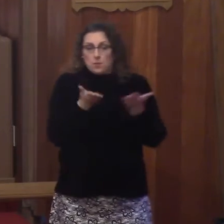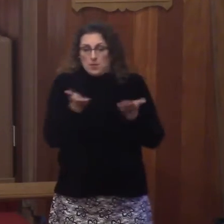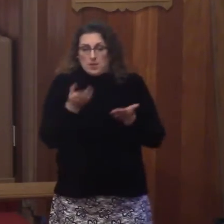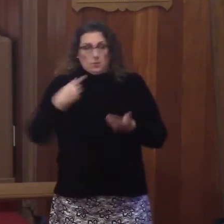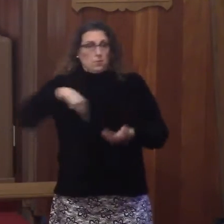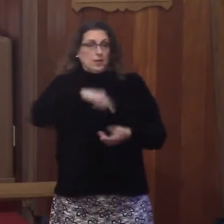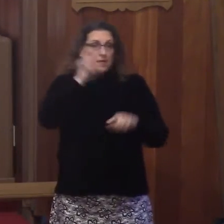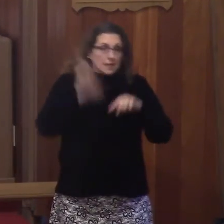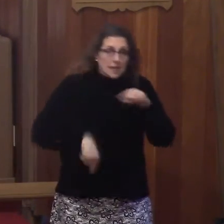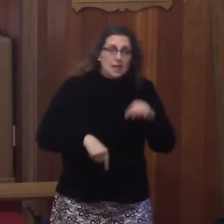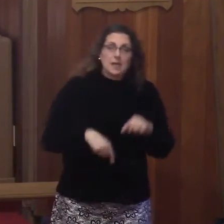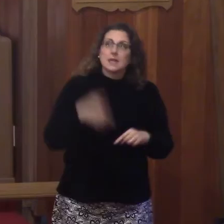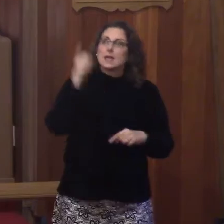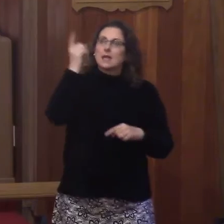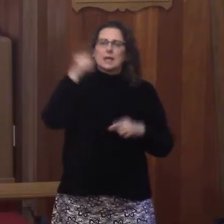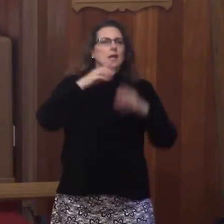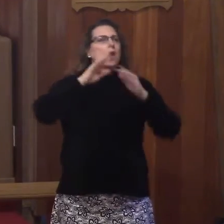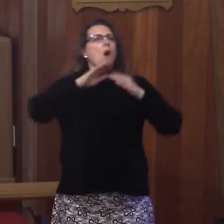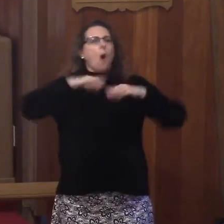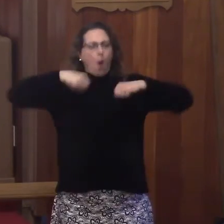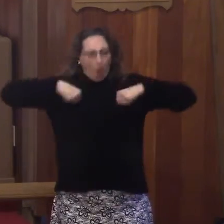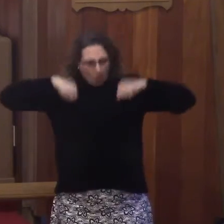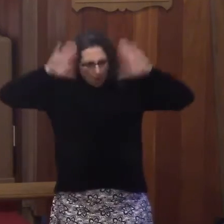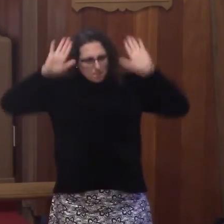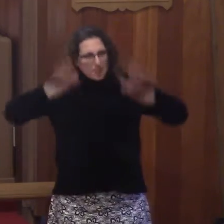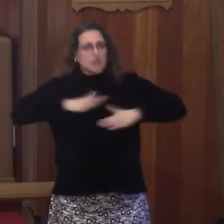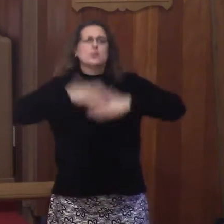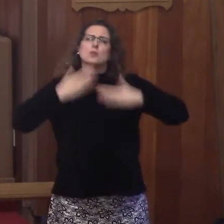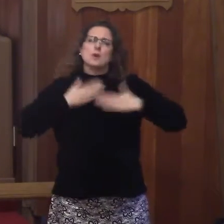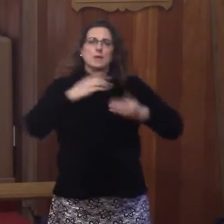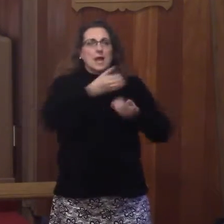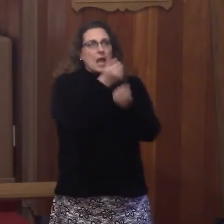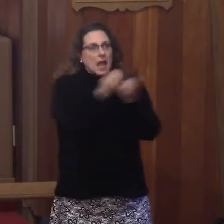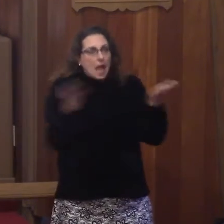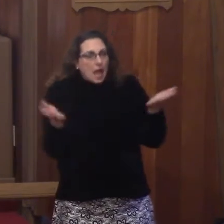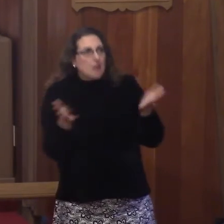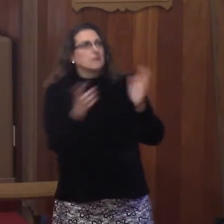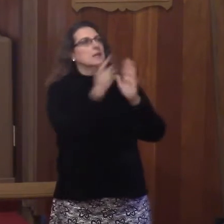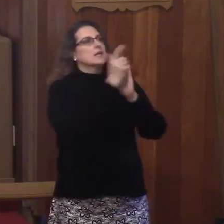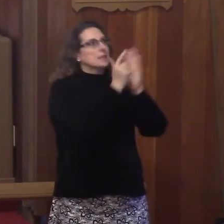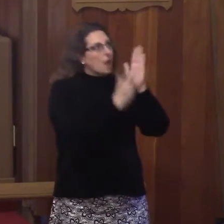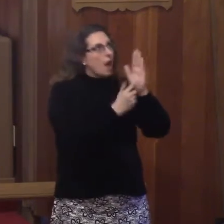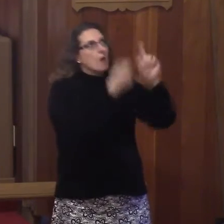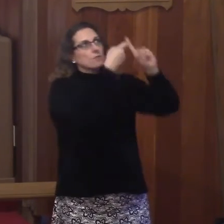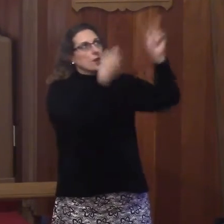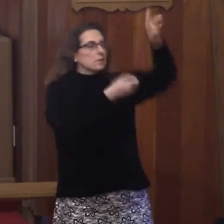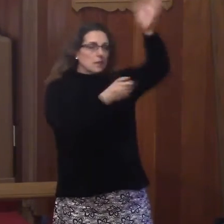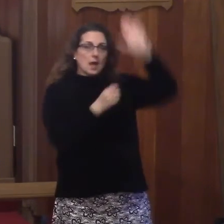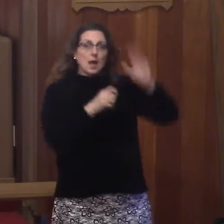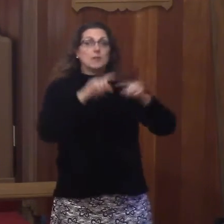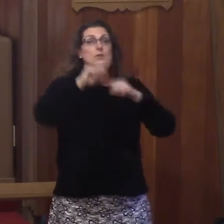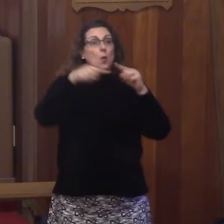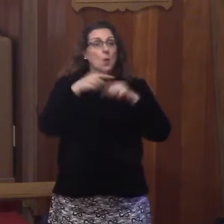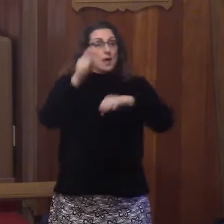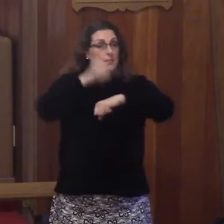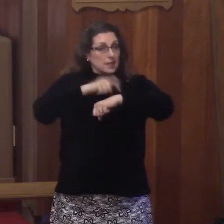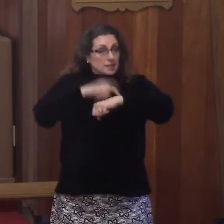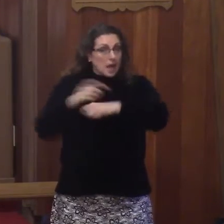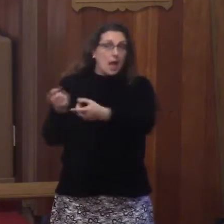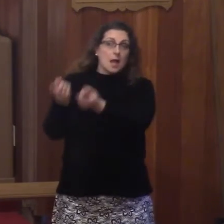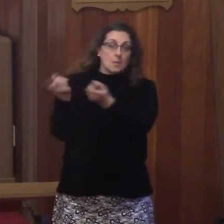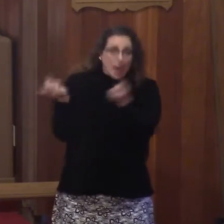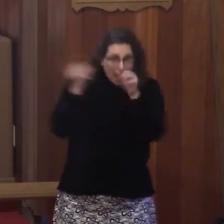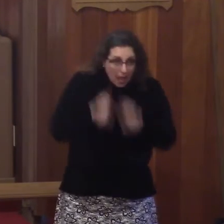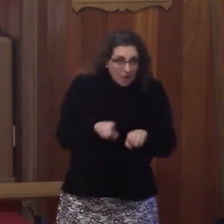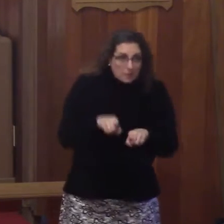of his father for us. So that when the time came, he could make the only pure